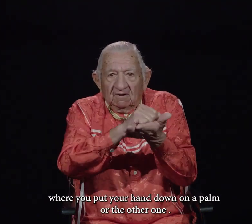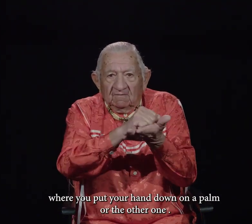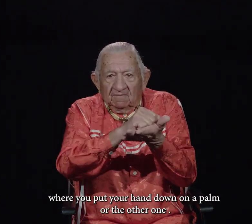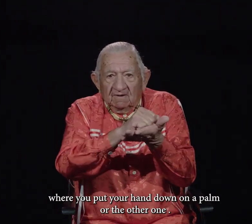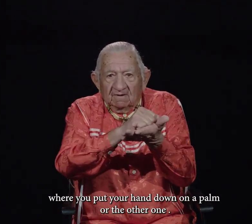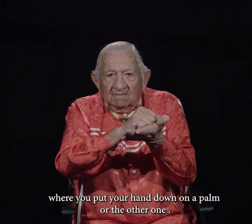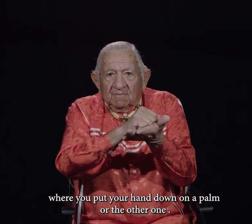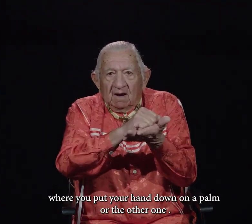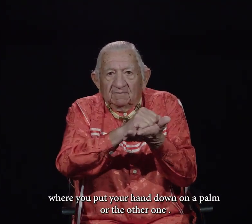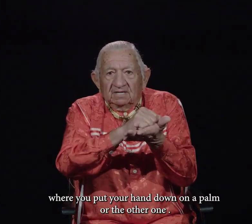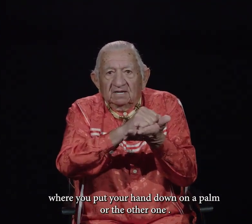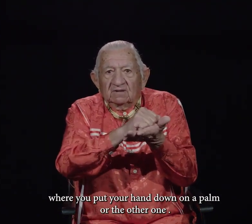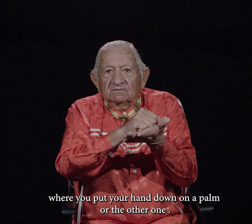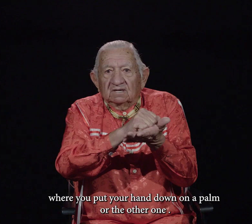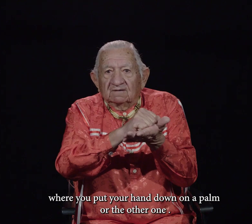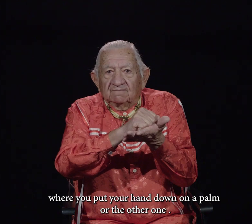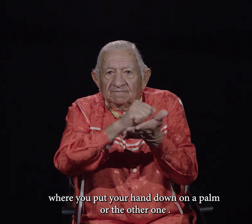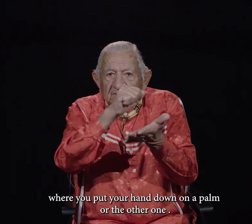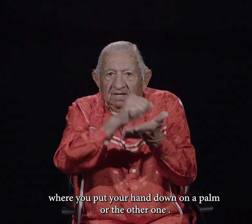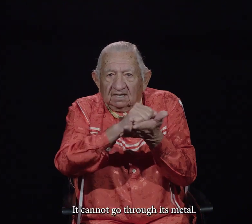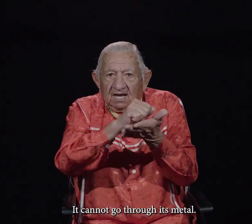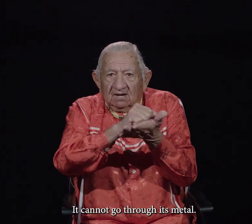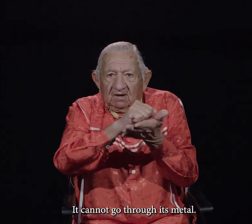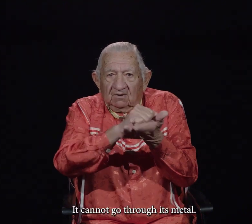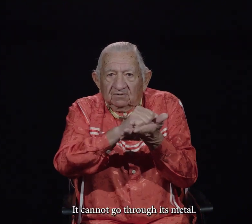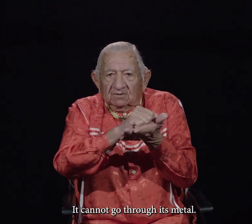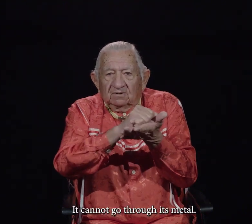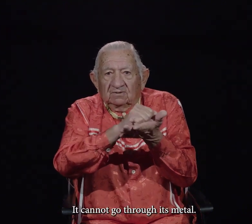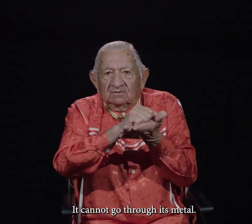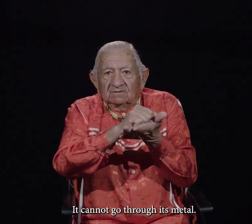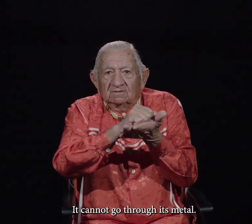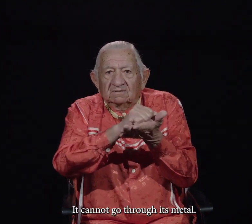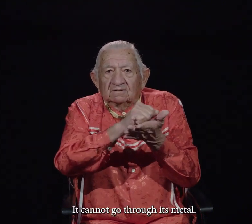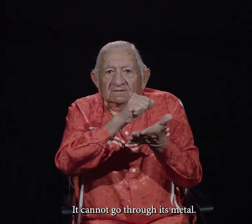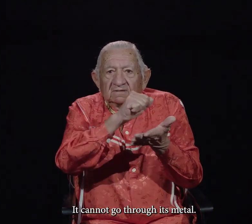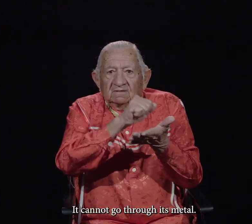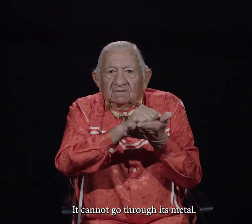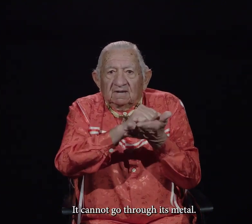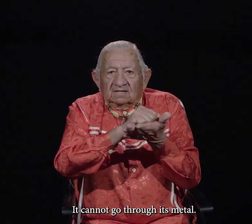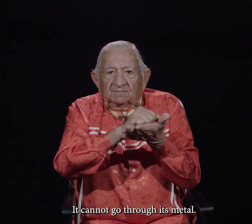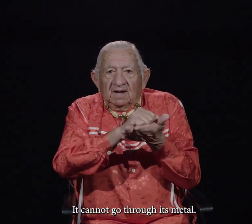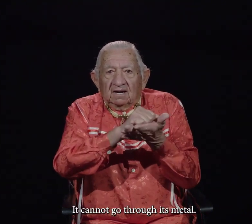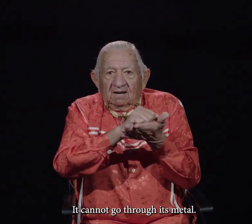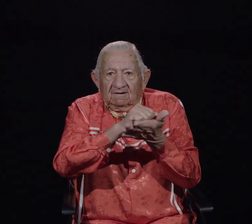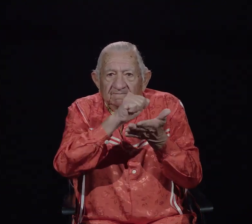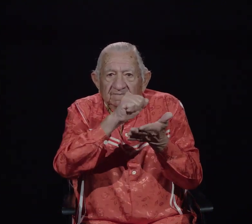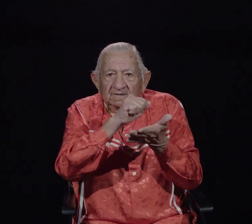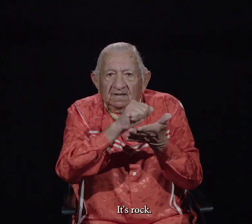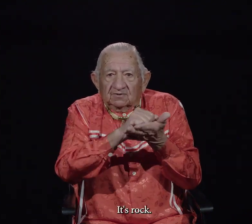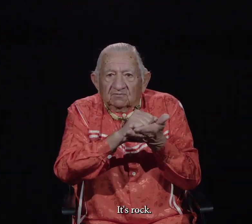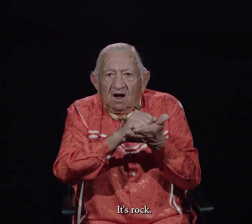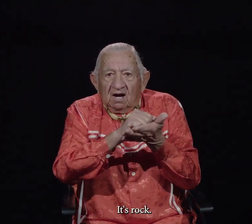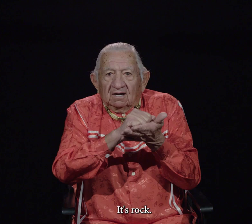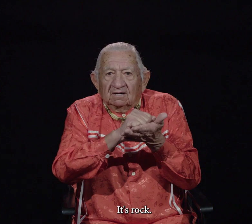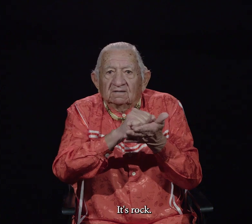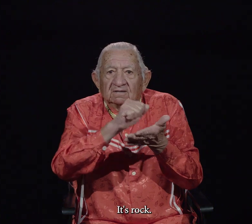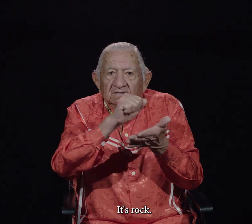the palm of the other one. It cannot go through. It's metal. It's rock.